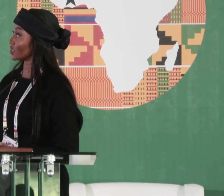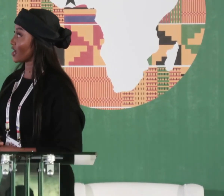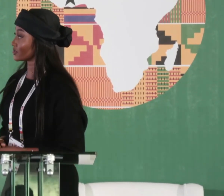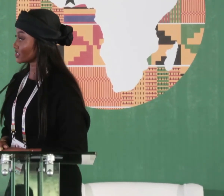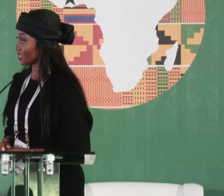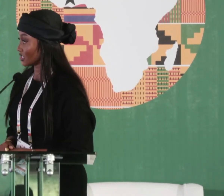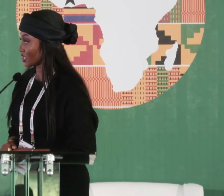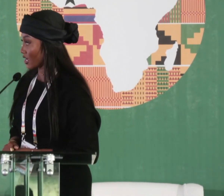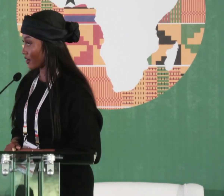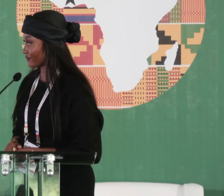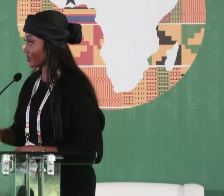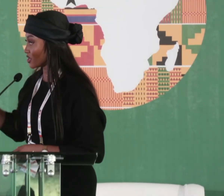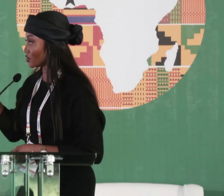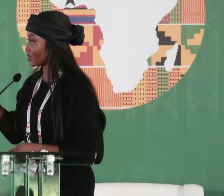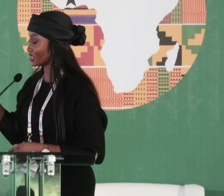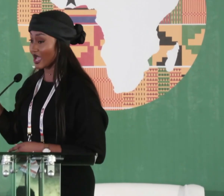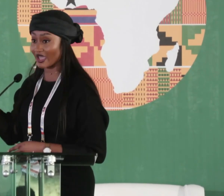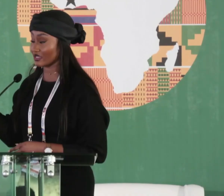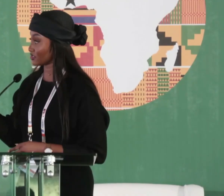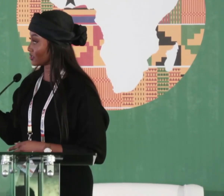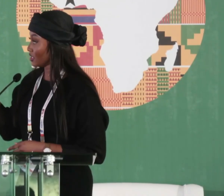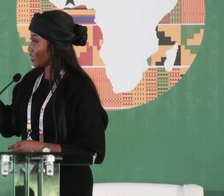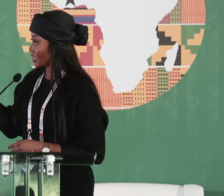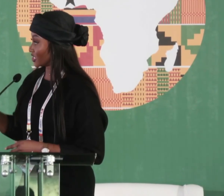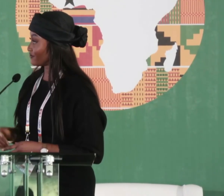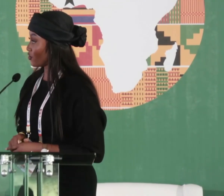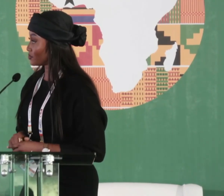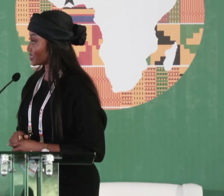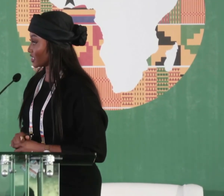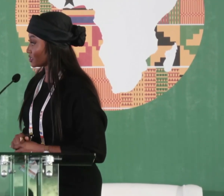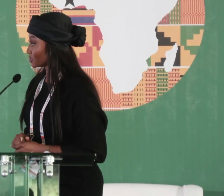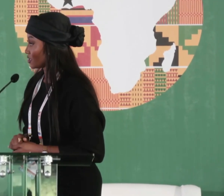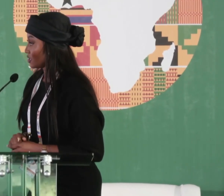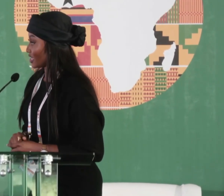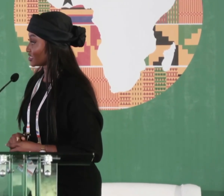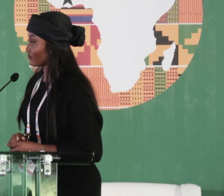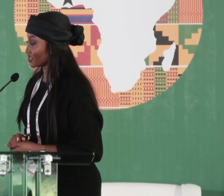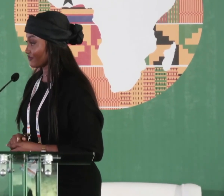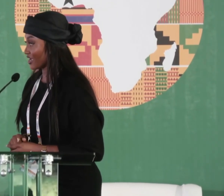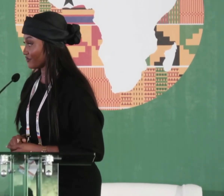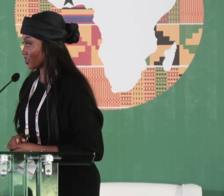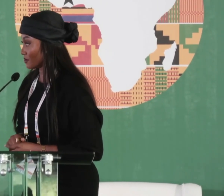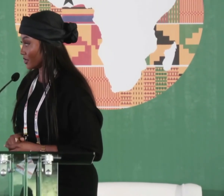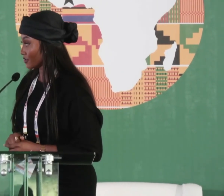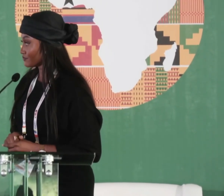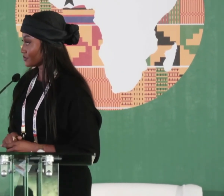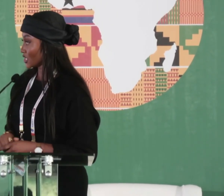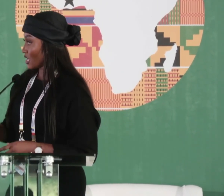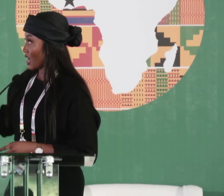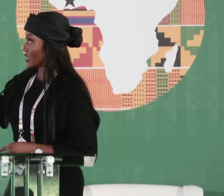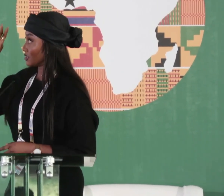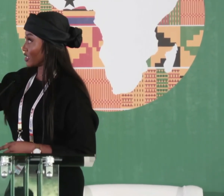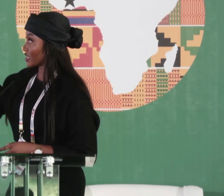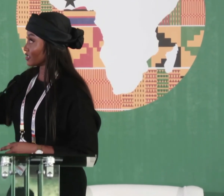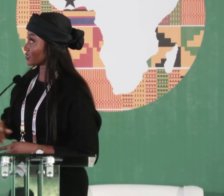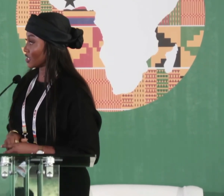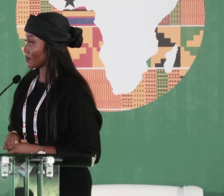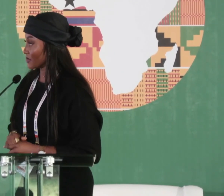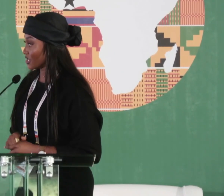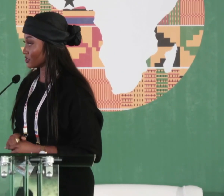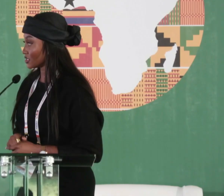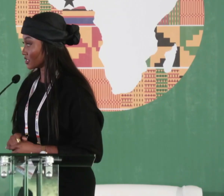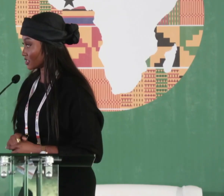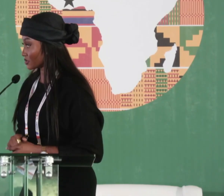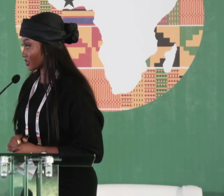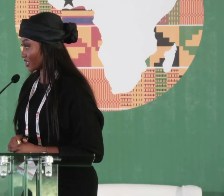we now see female being highest, 94%, that's 75 in number, and against